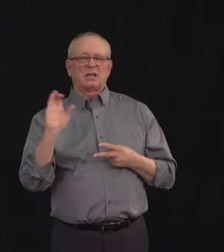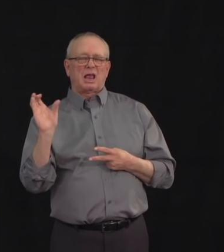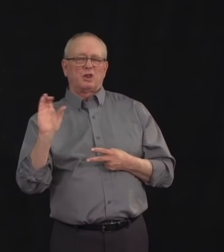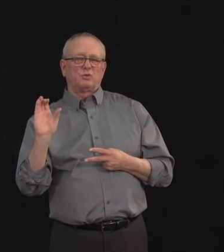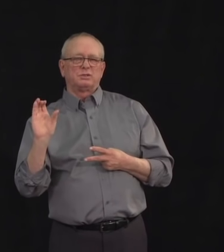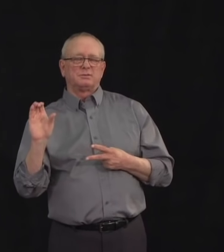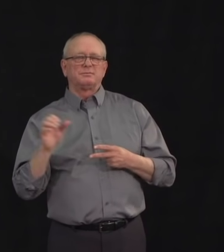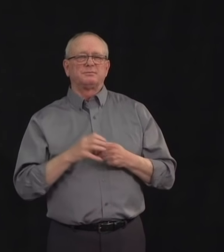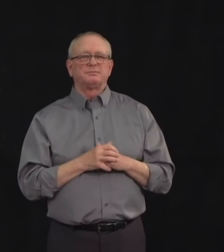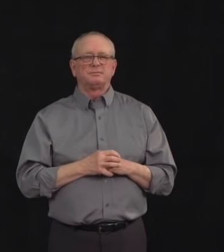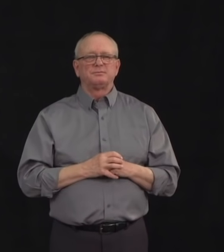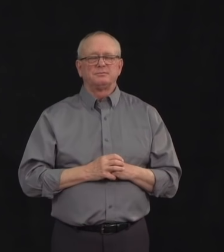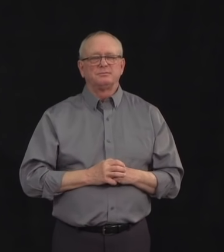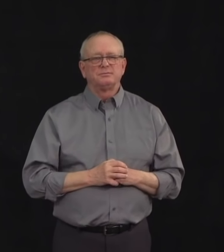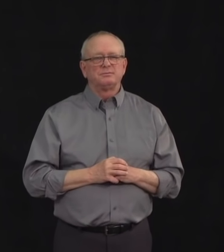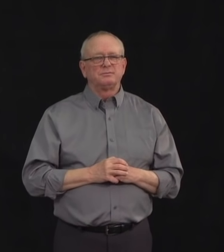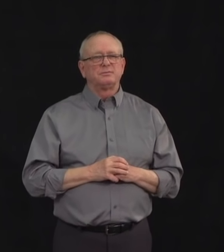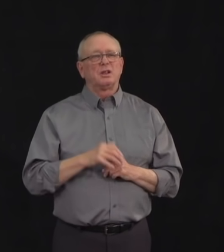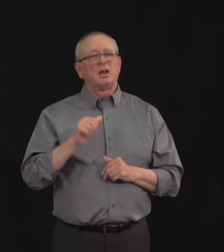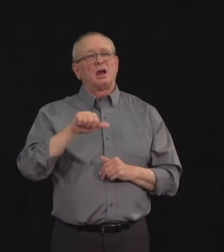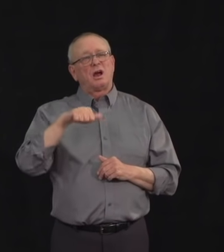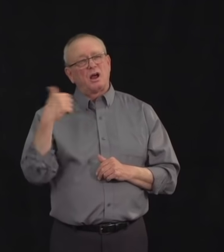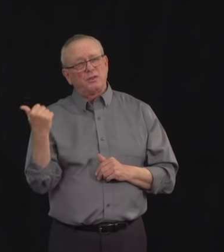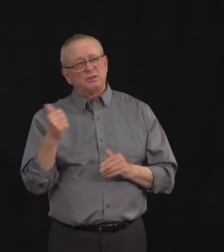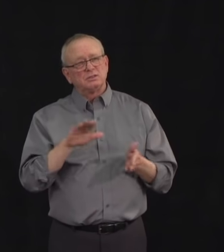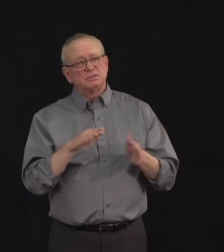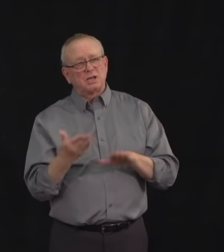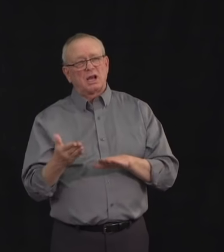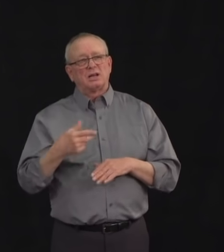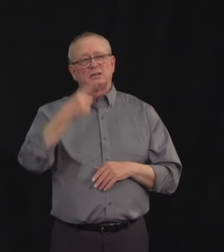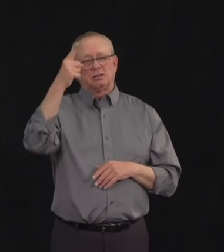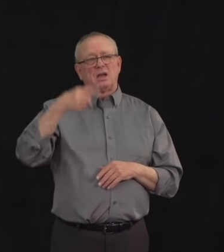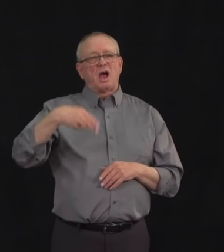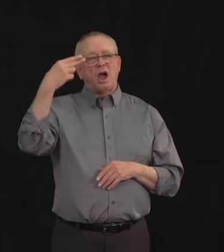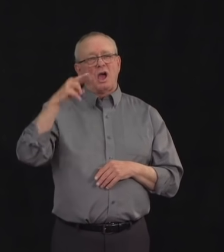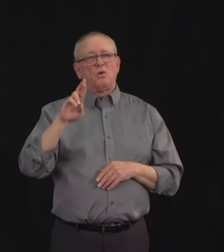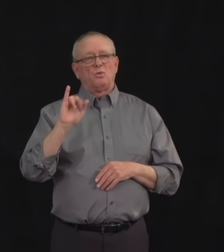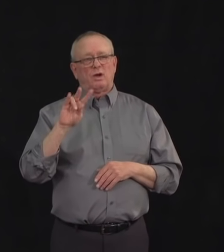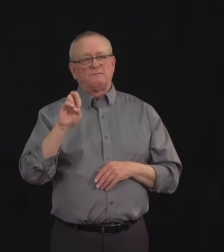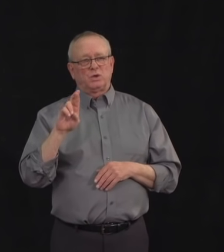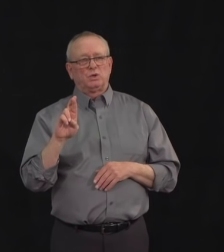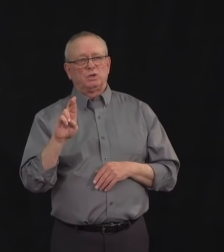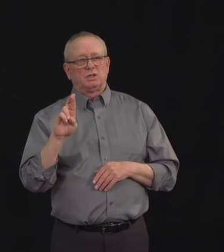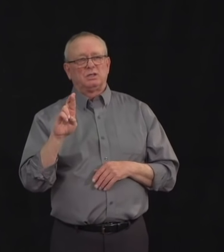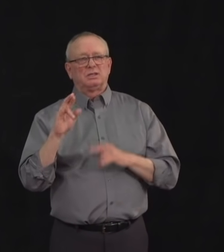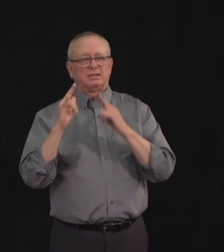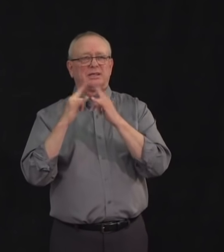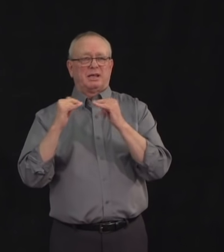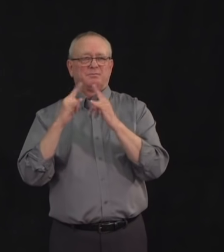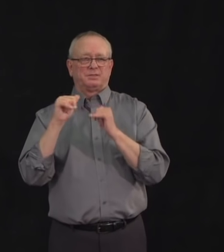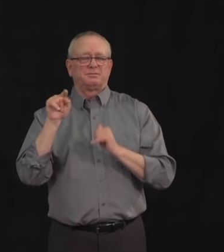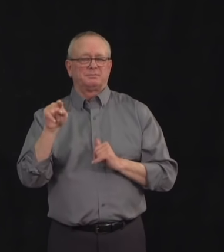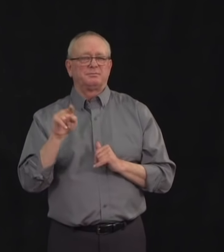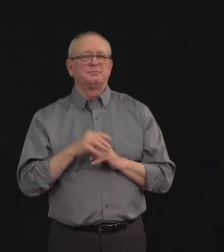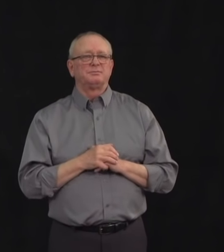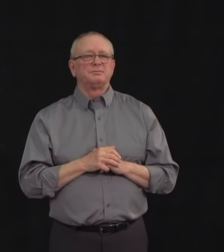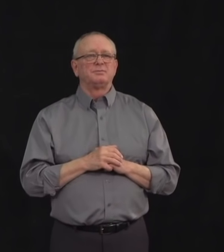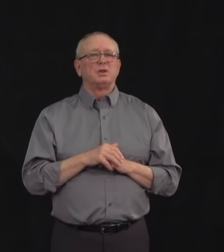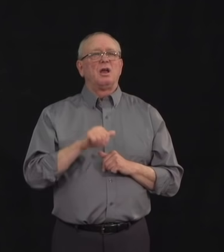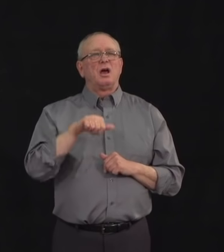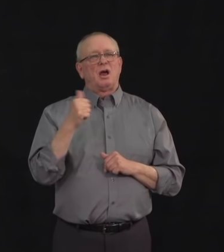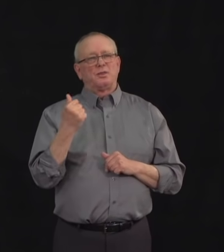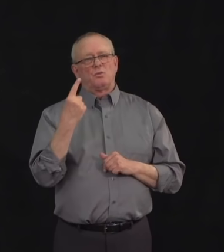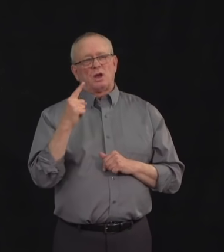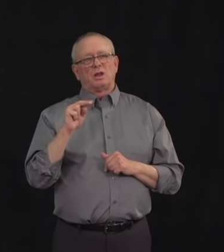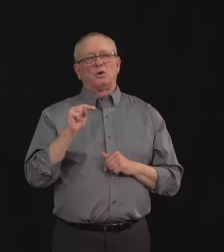the Cargill plant in High River, and the fourth was in the Edmonton zone. I want to offer my sympathies to the families and friends of